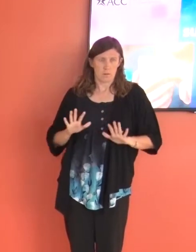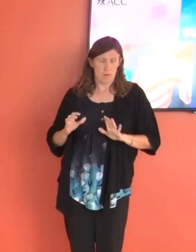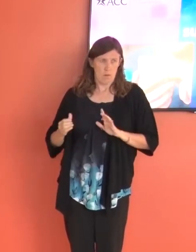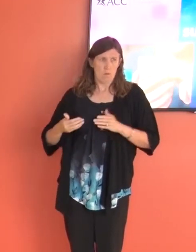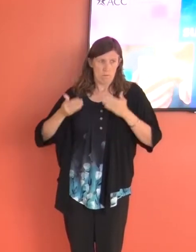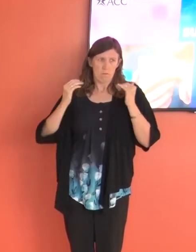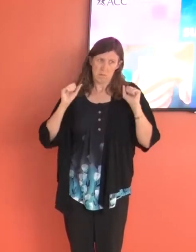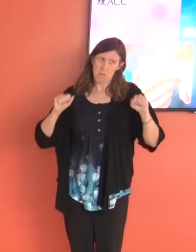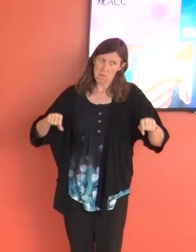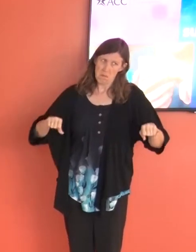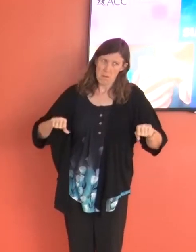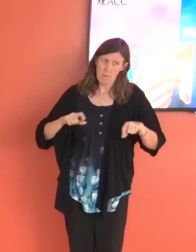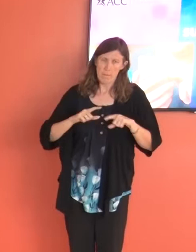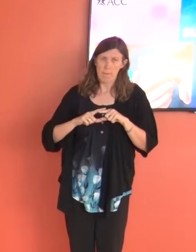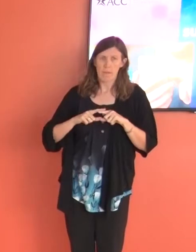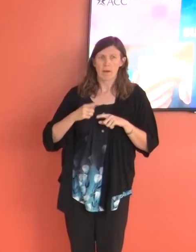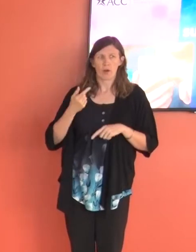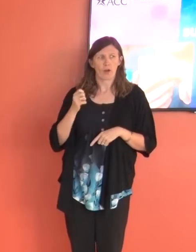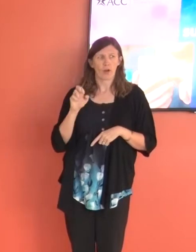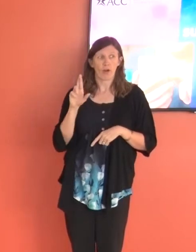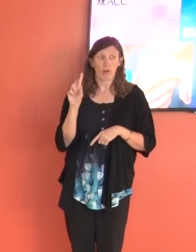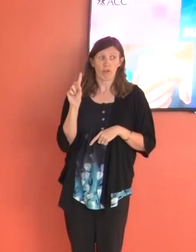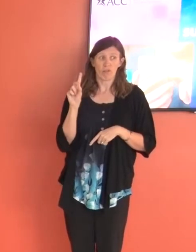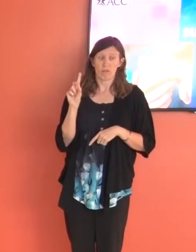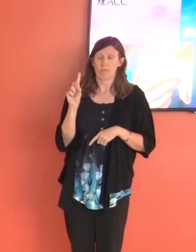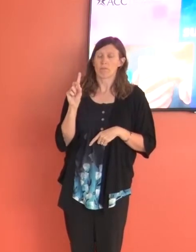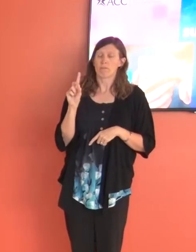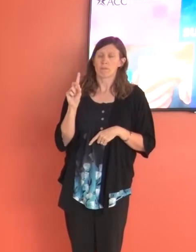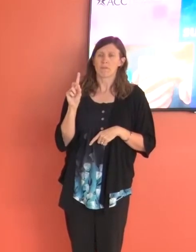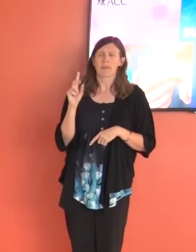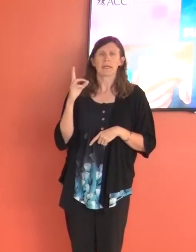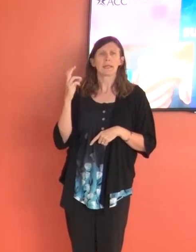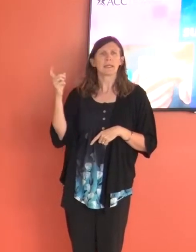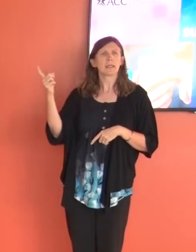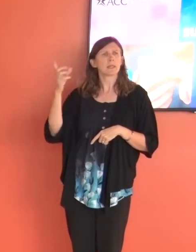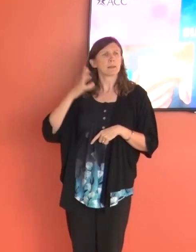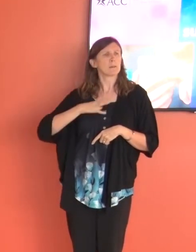But one thing I like about GERD is he keeps it in a positive